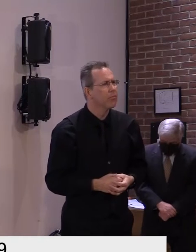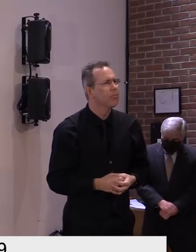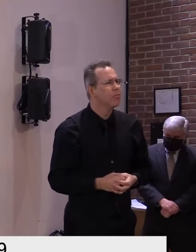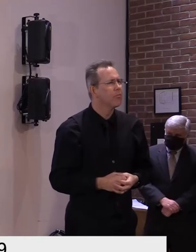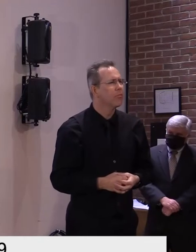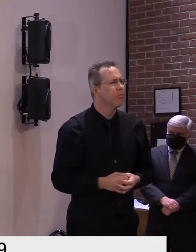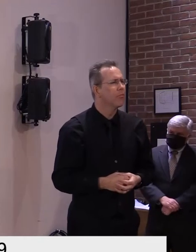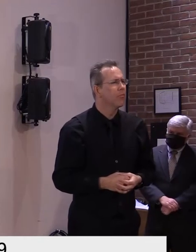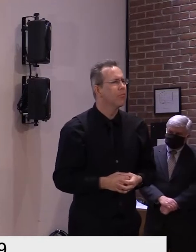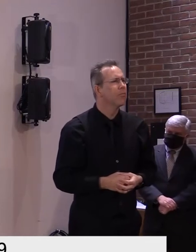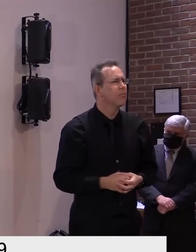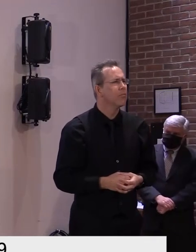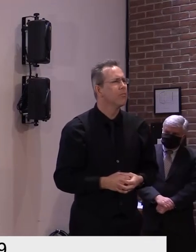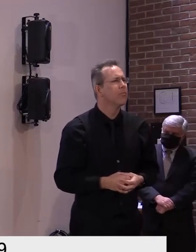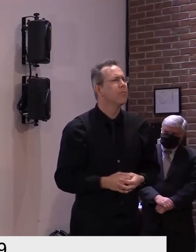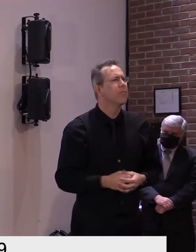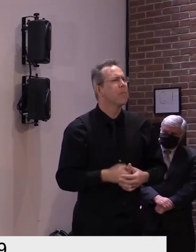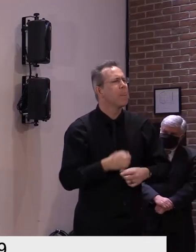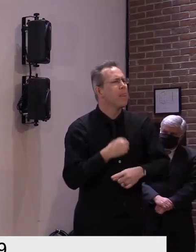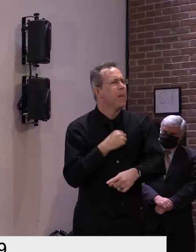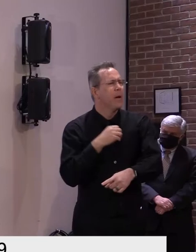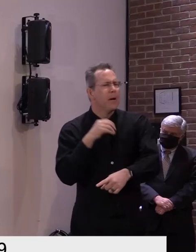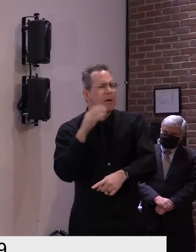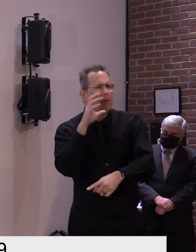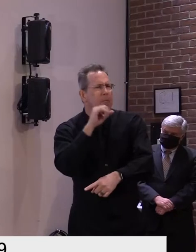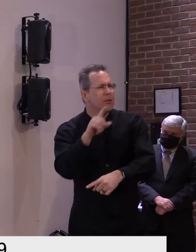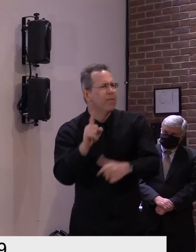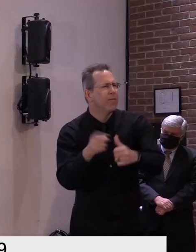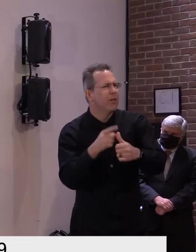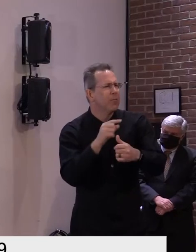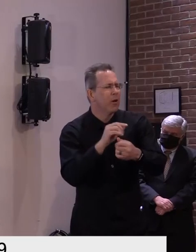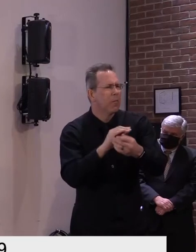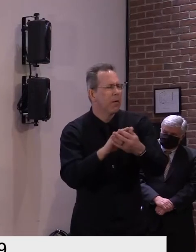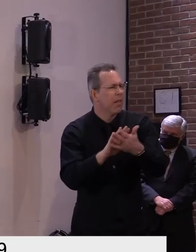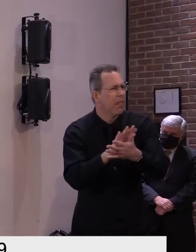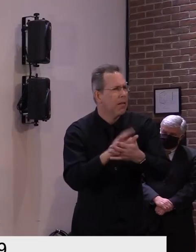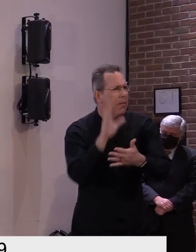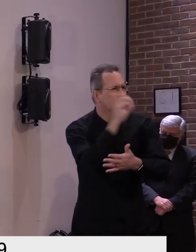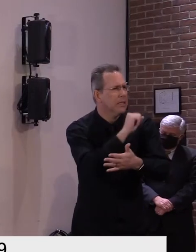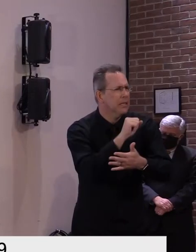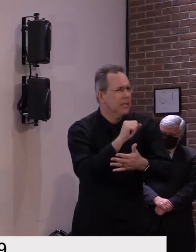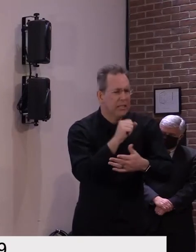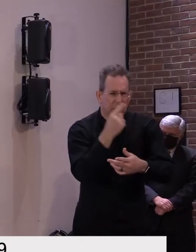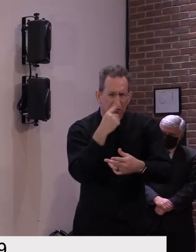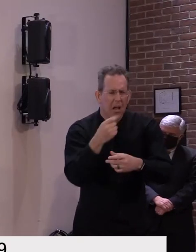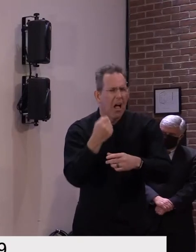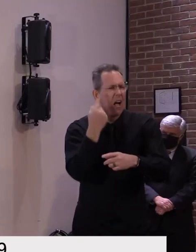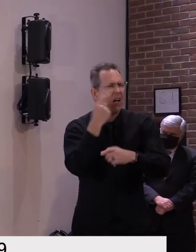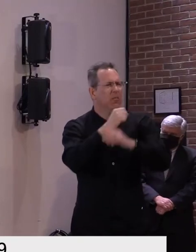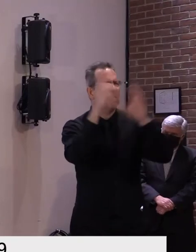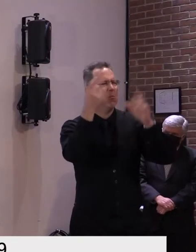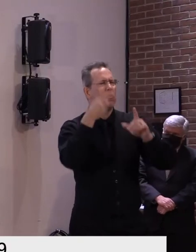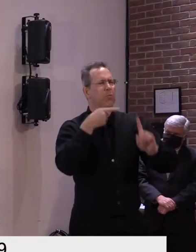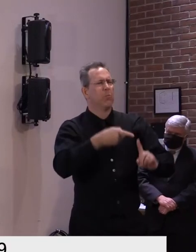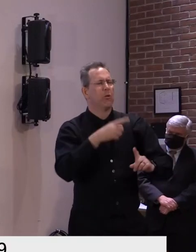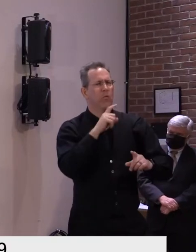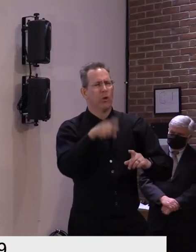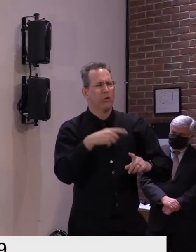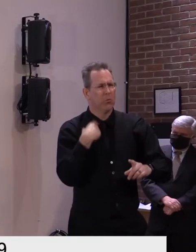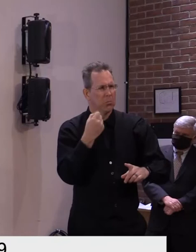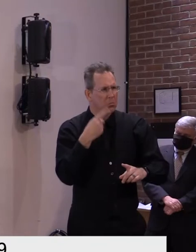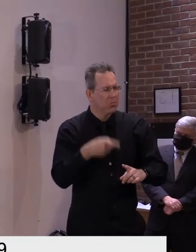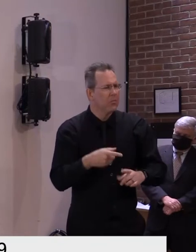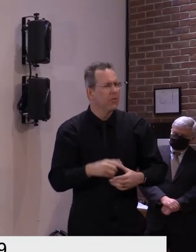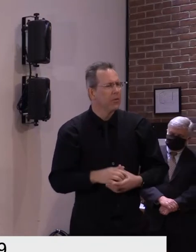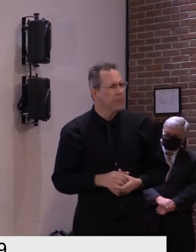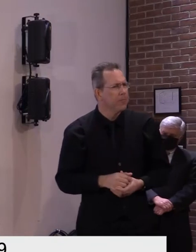Yeah, that's a really great question, Aaron. So when we do whole genome sequencing, we send a certain number of